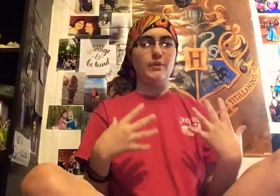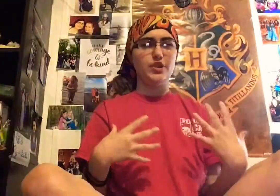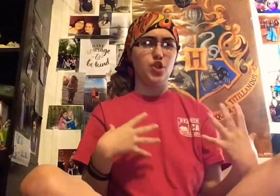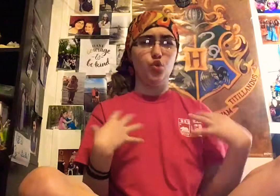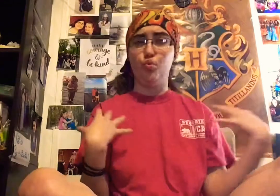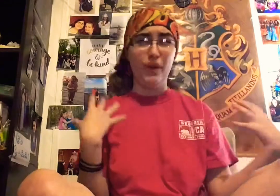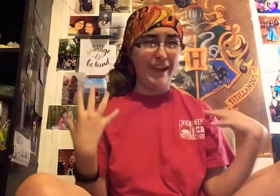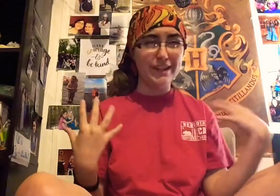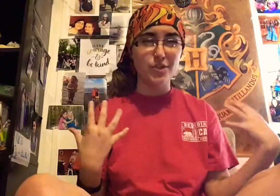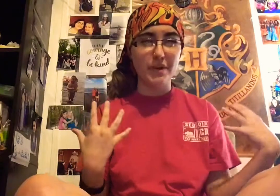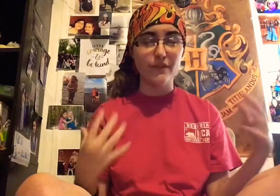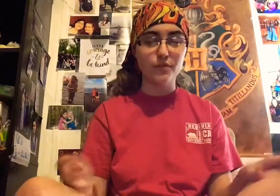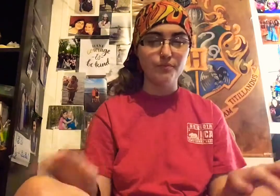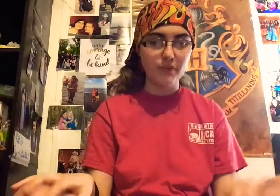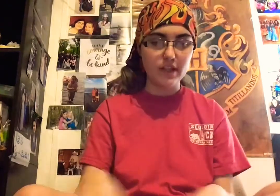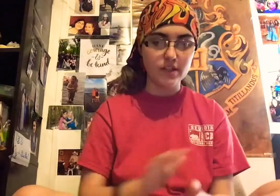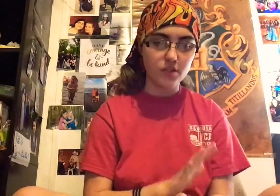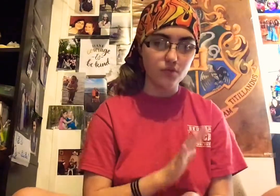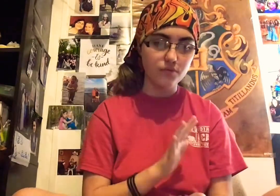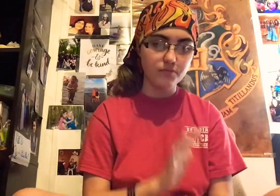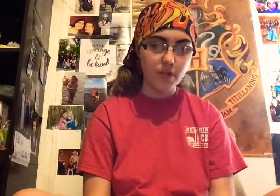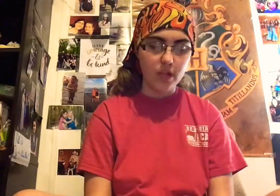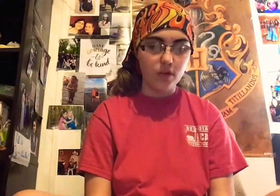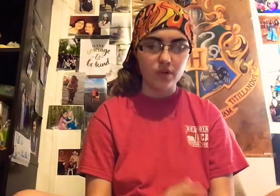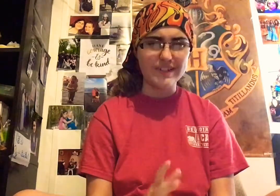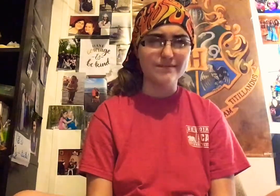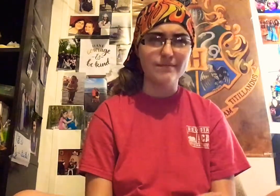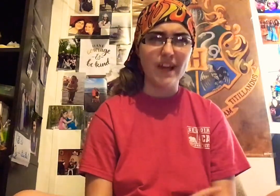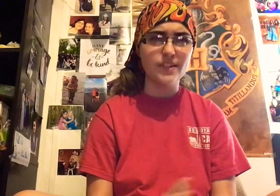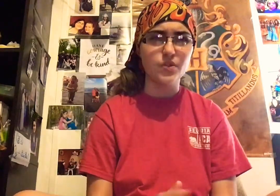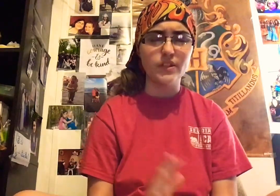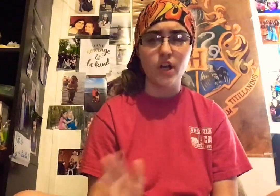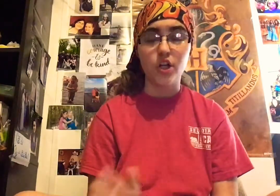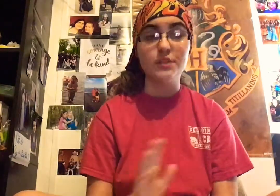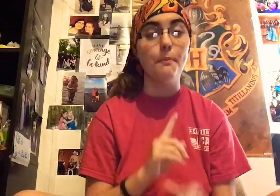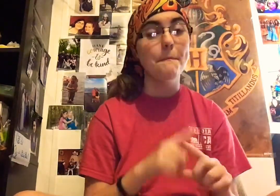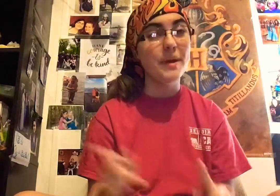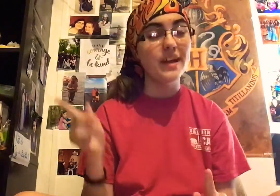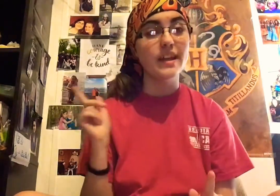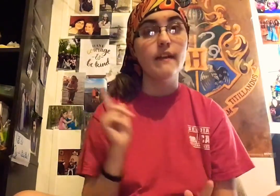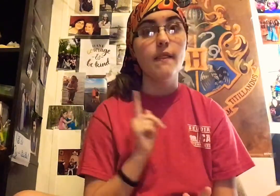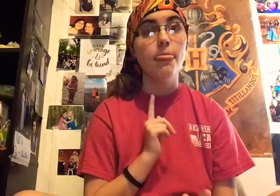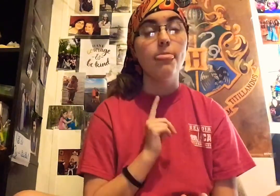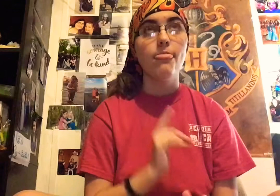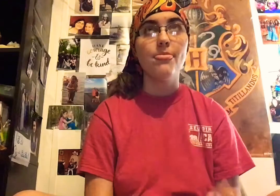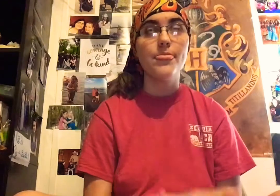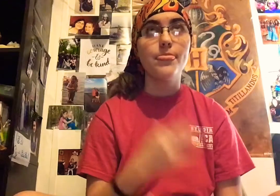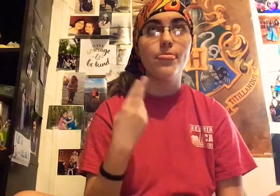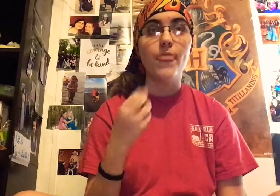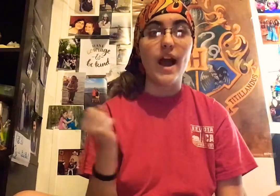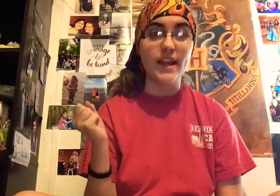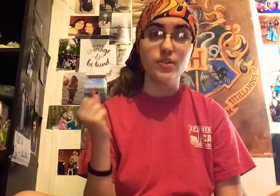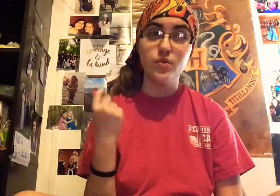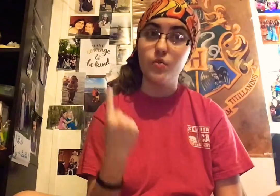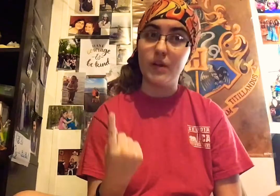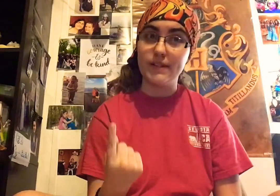it's the grades or whatever in school, or in high school and college, but the high school